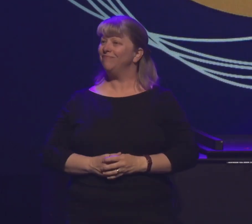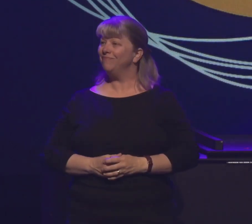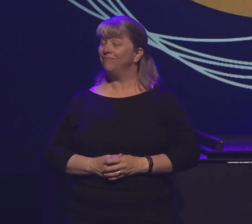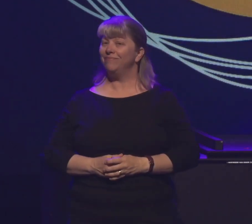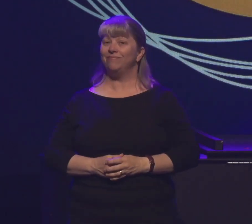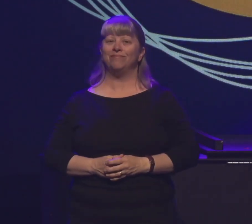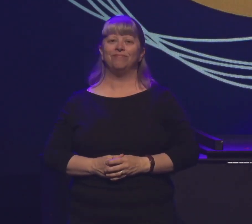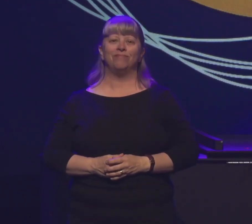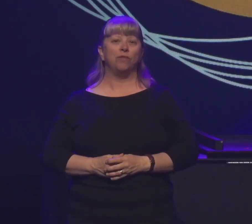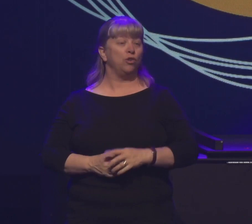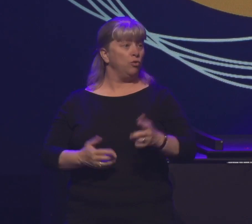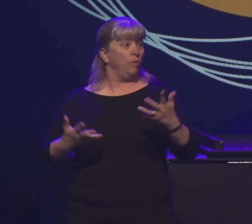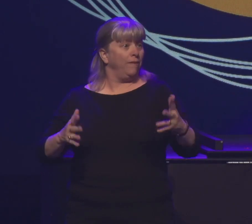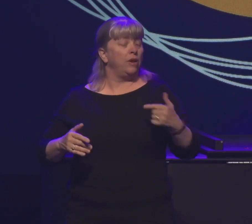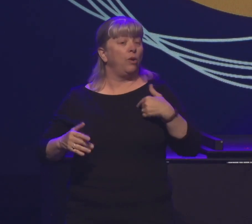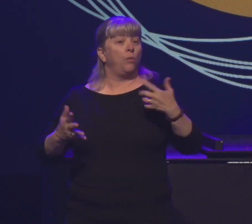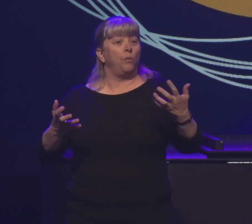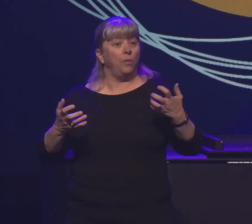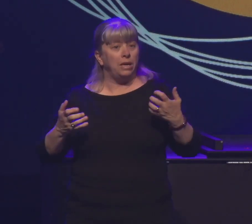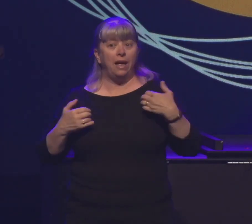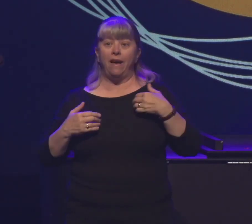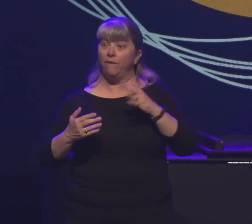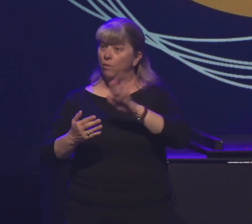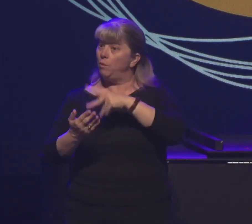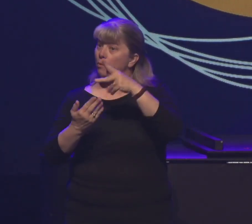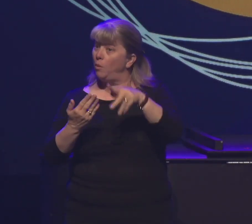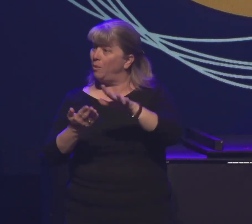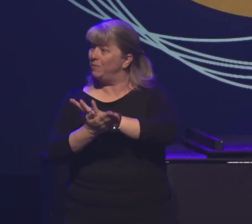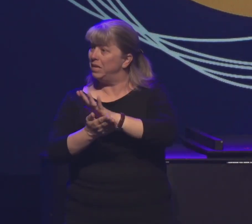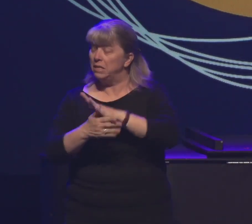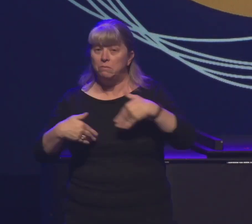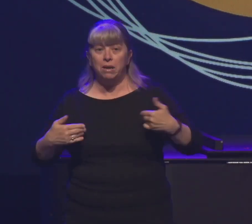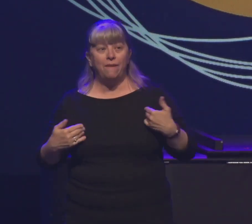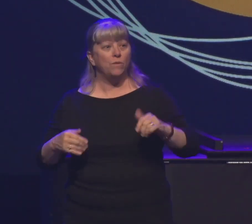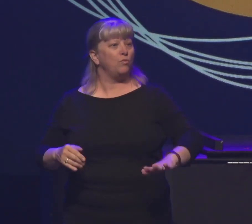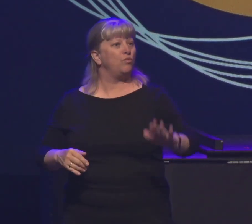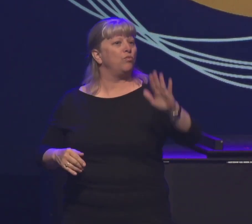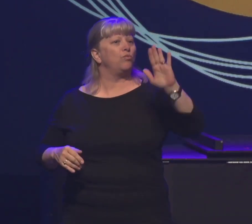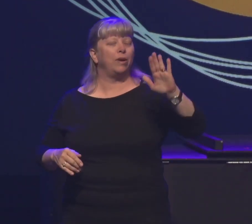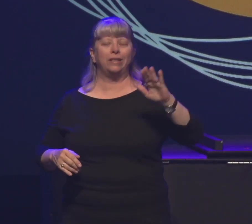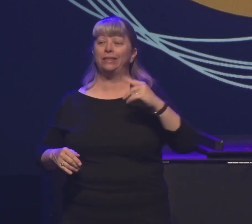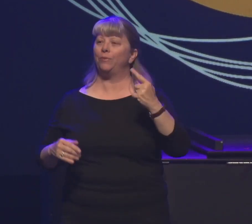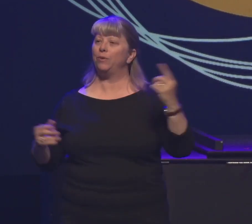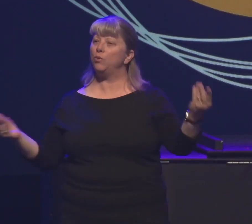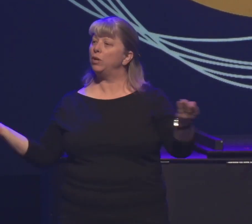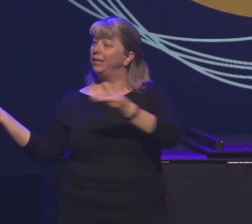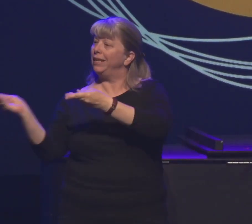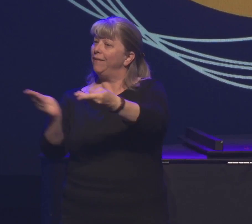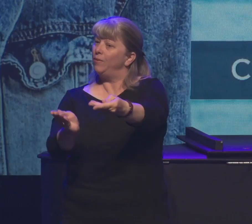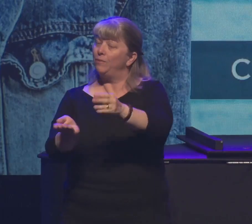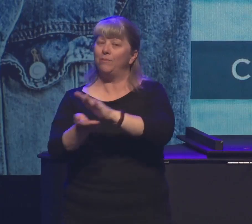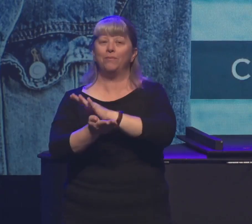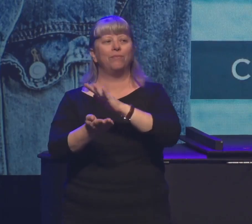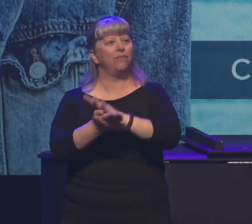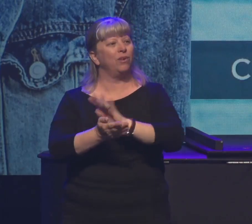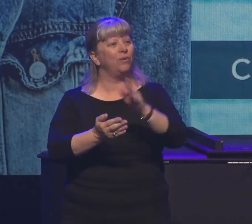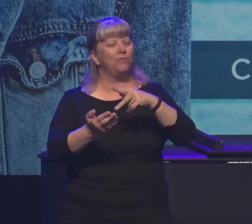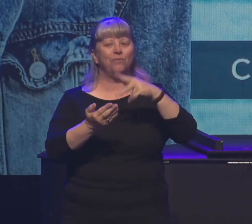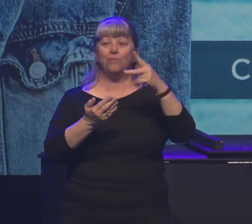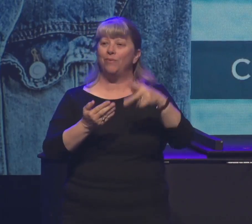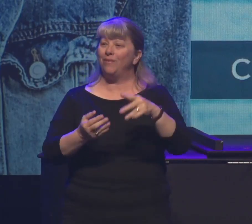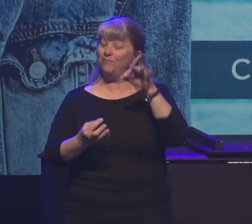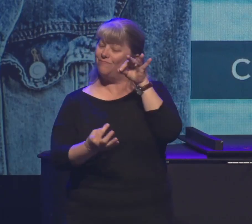So you'll definitely want to have your programs. If you don't have a program, just put your hand up and a host will bring one to you. Your program is